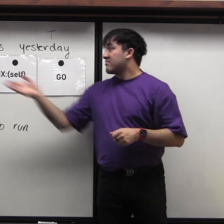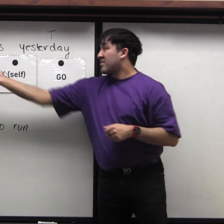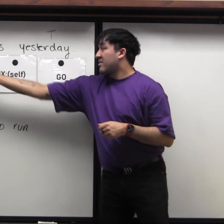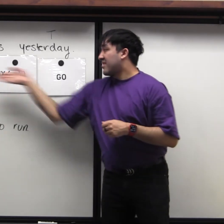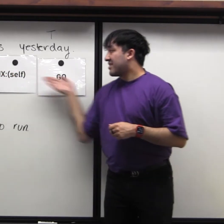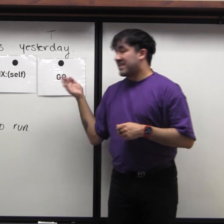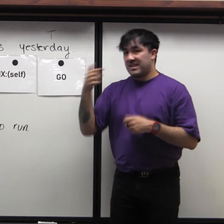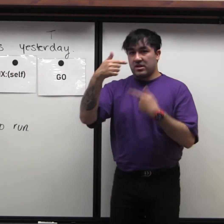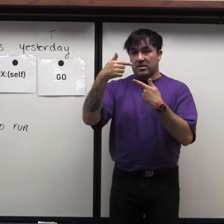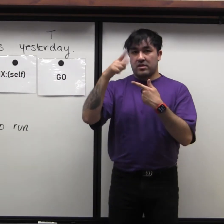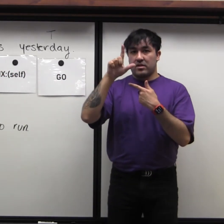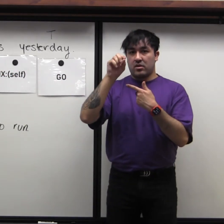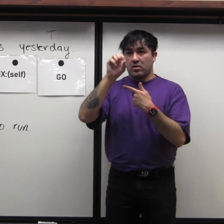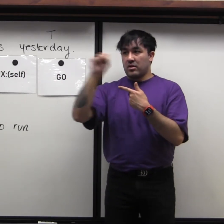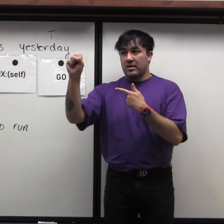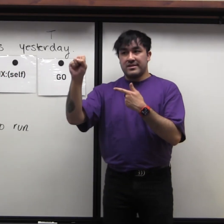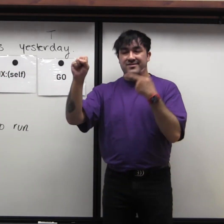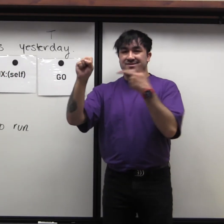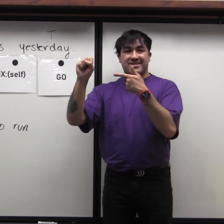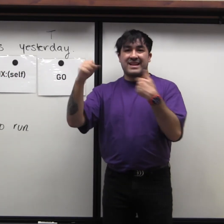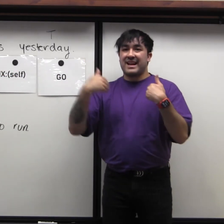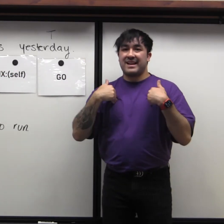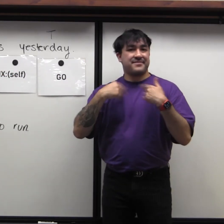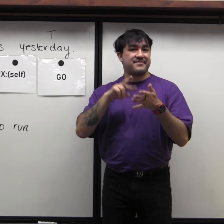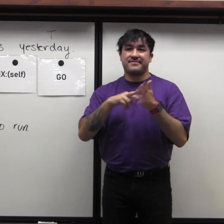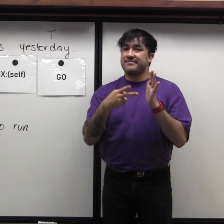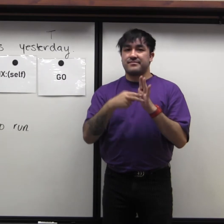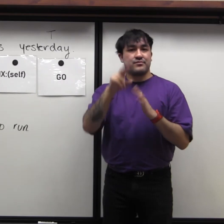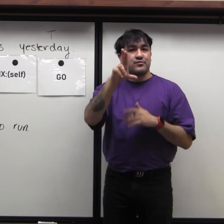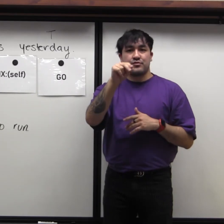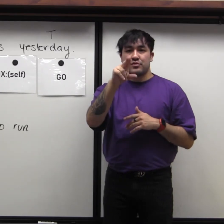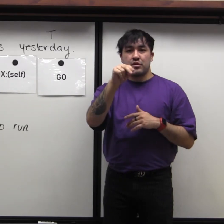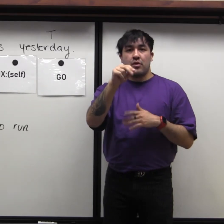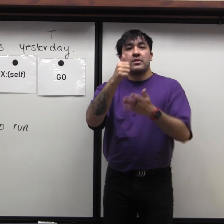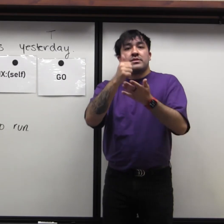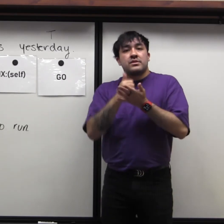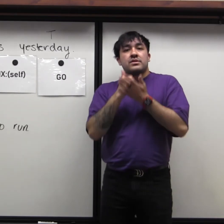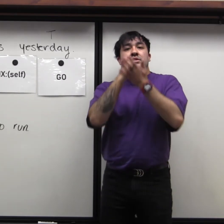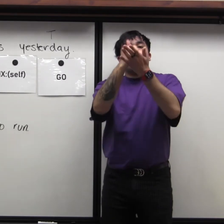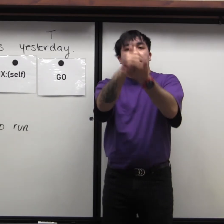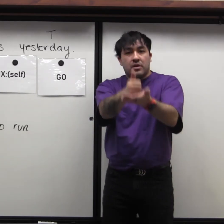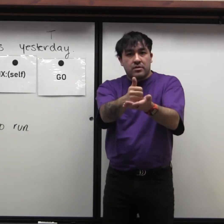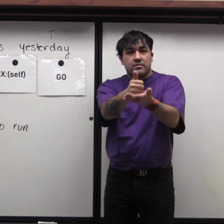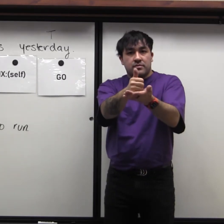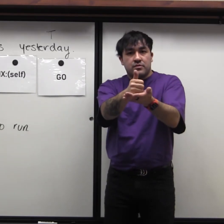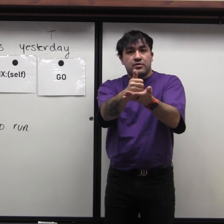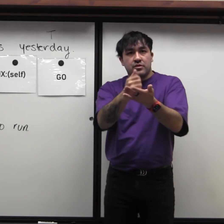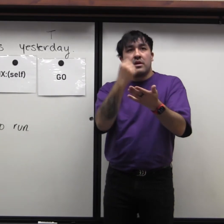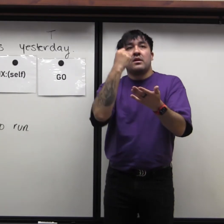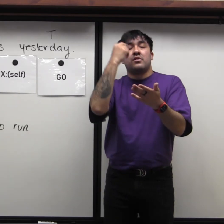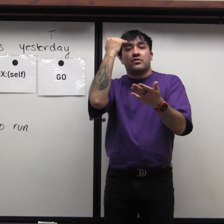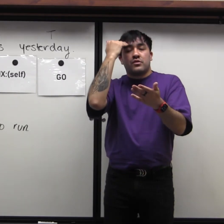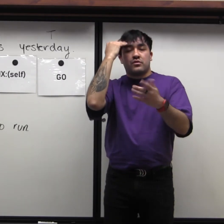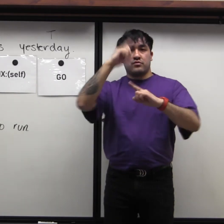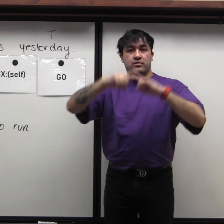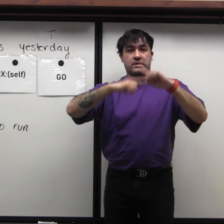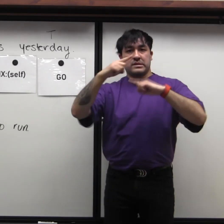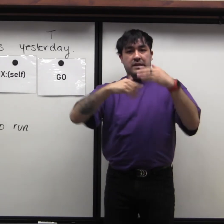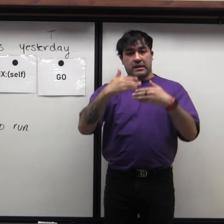Remember, gloss has no meaning. So there's no reason to write all these. And this is to help you know what